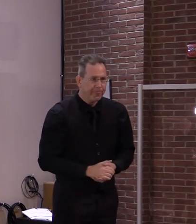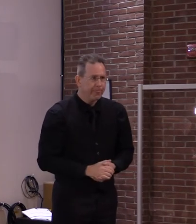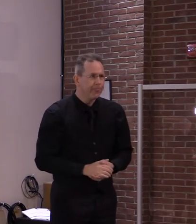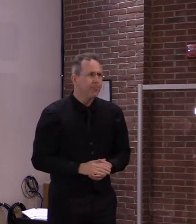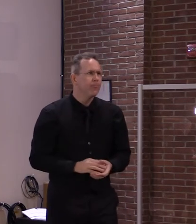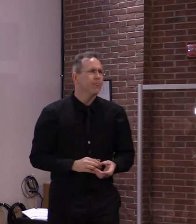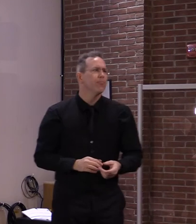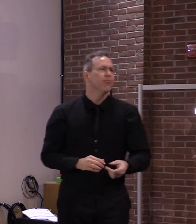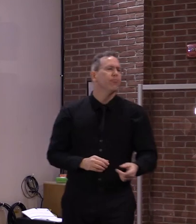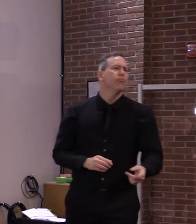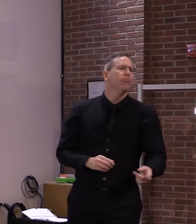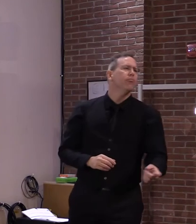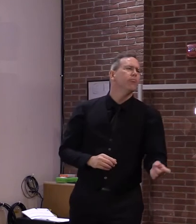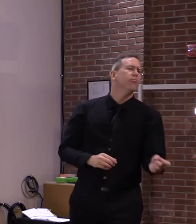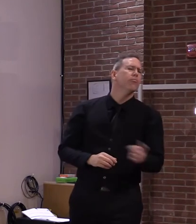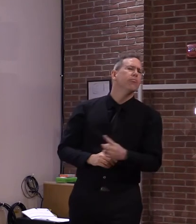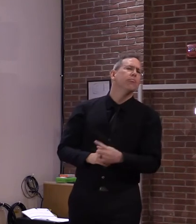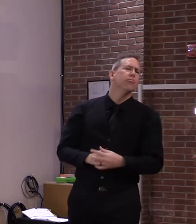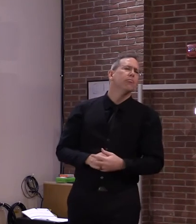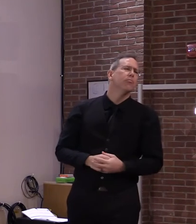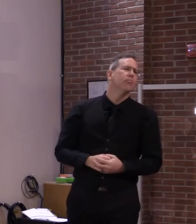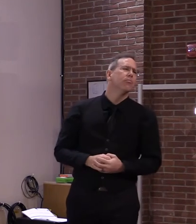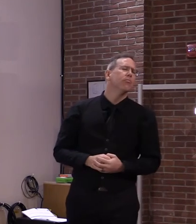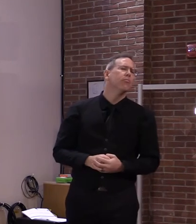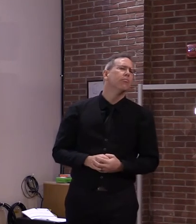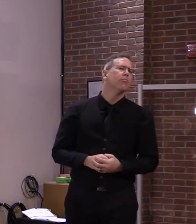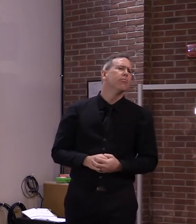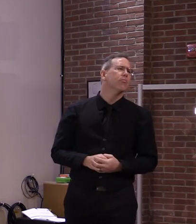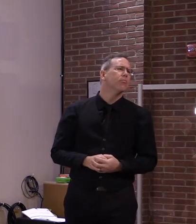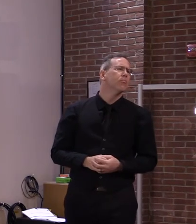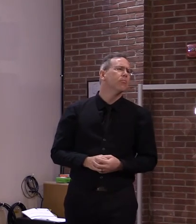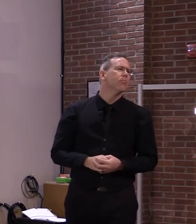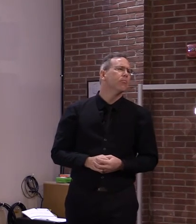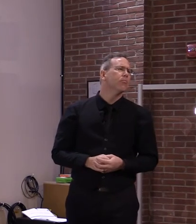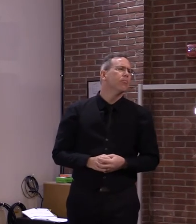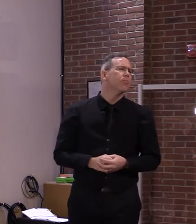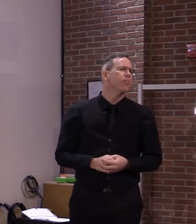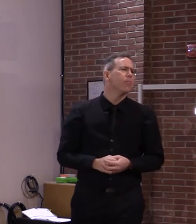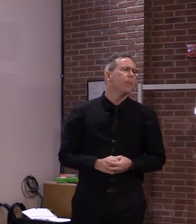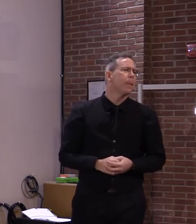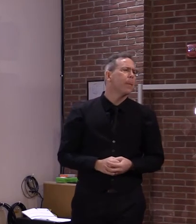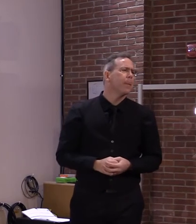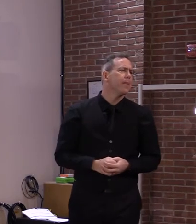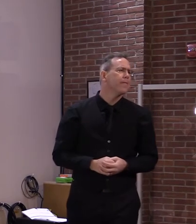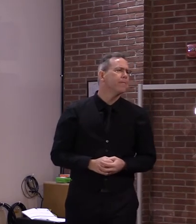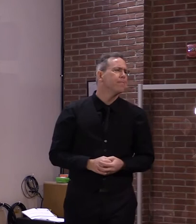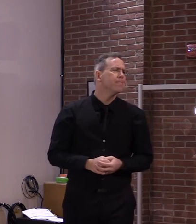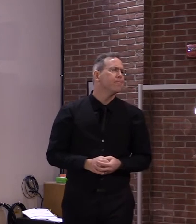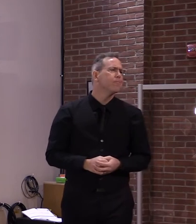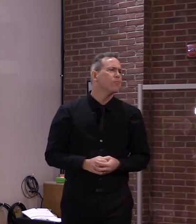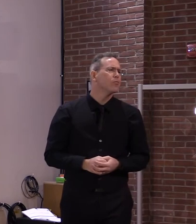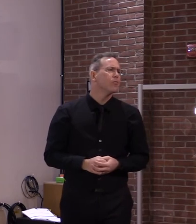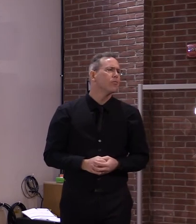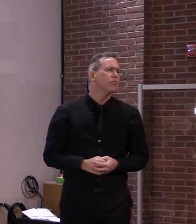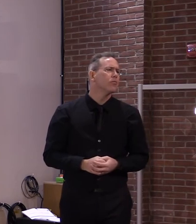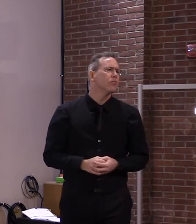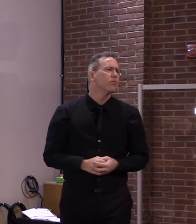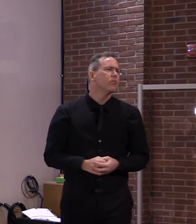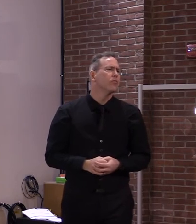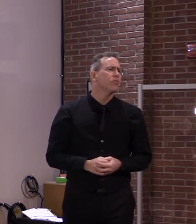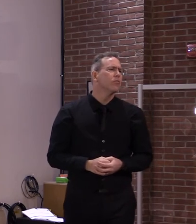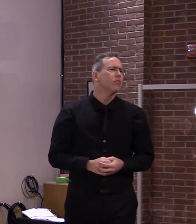mean you've been able to uh quantify for us the number of folks in the 1a category the number of people 75 and over the number of